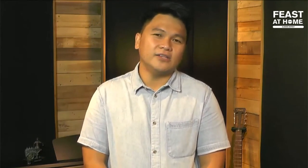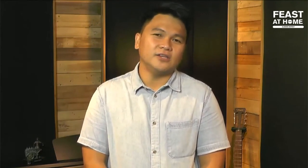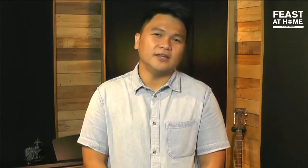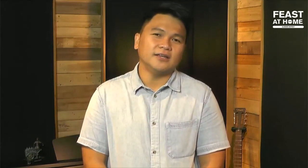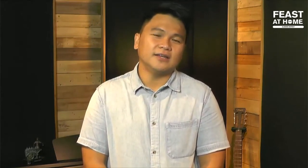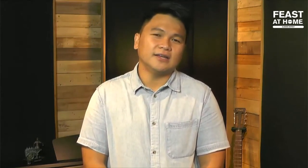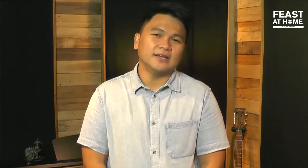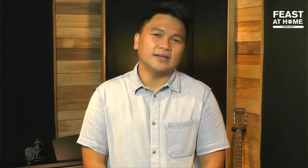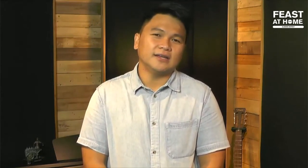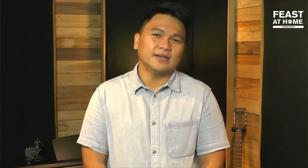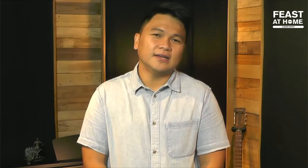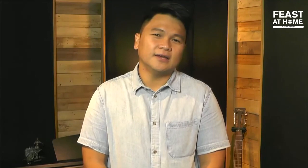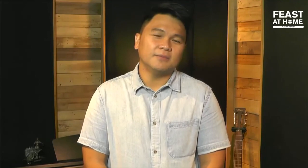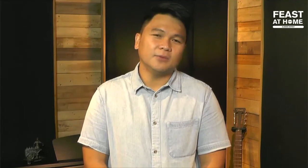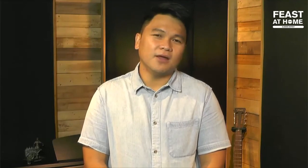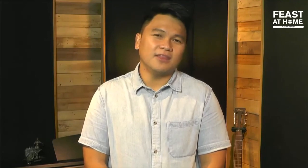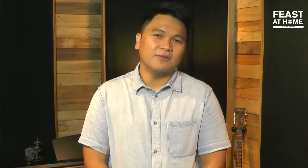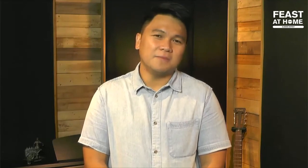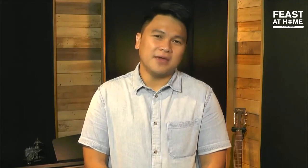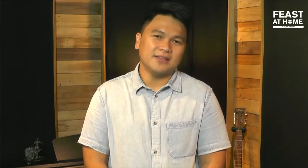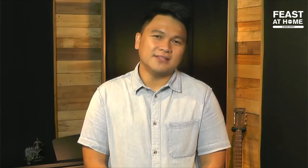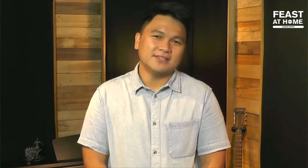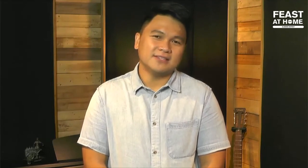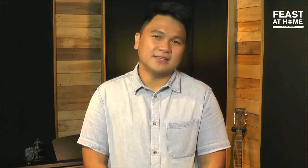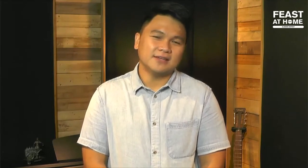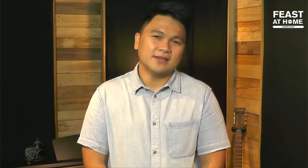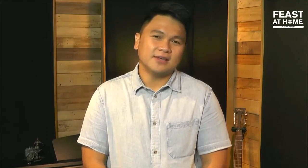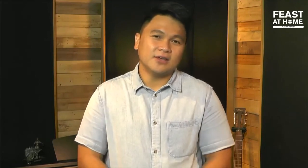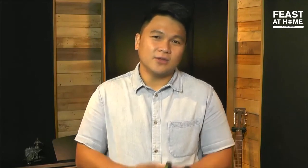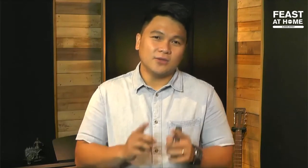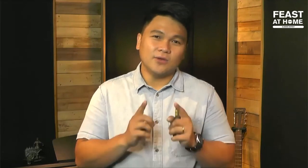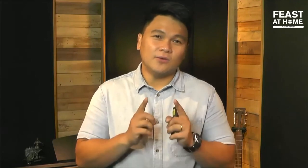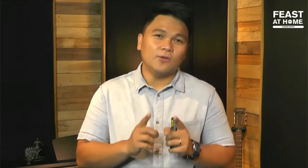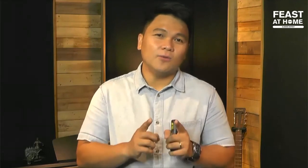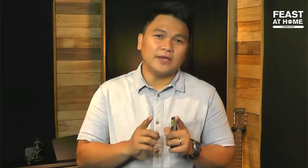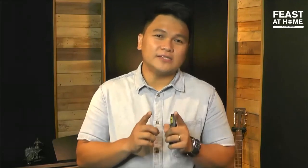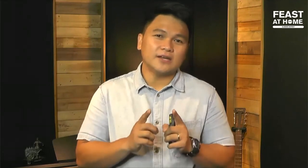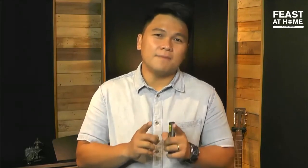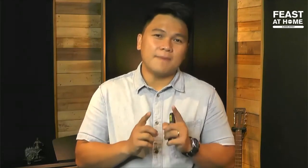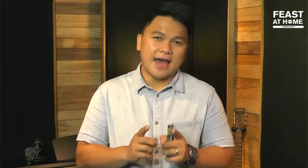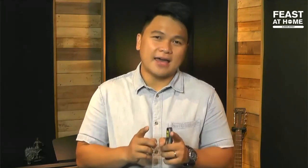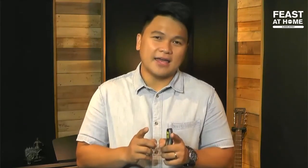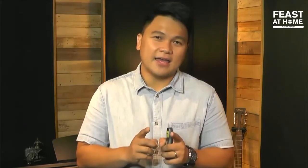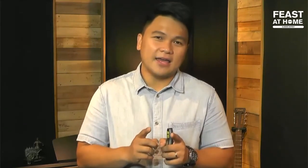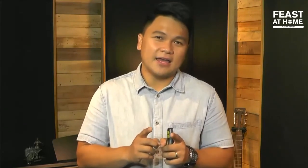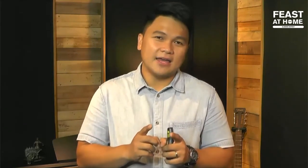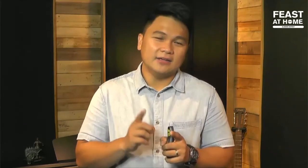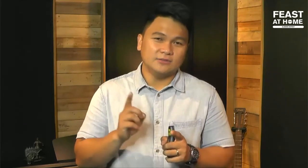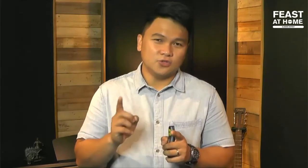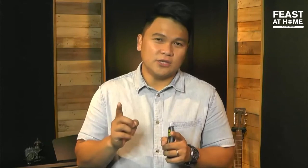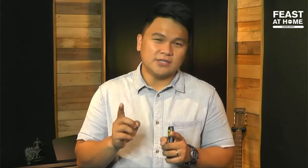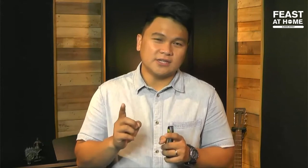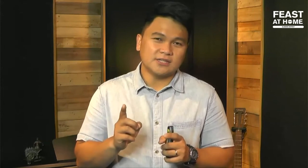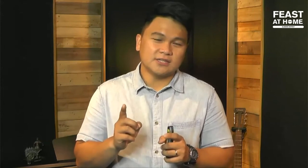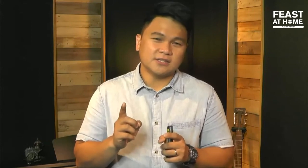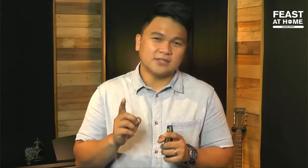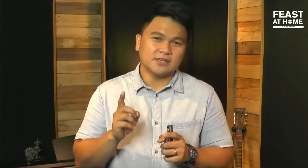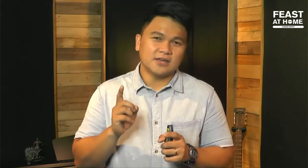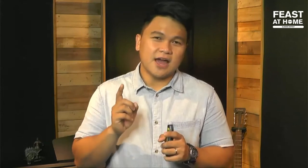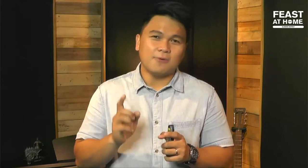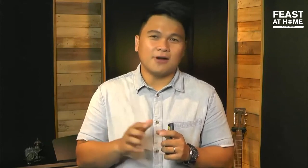are raging. But one thing remains. You can always come back to